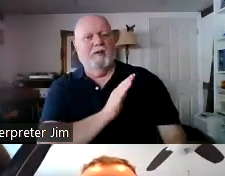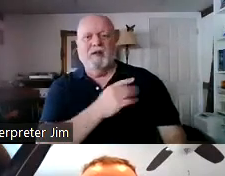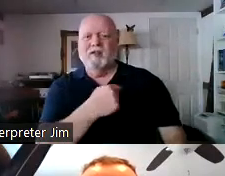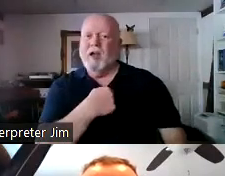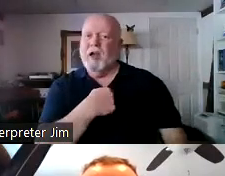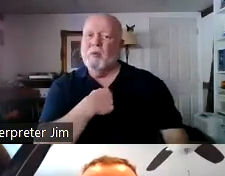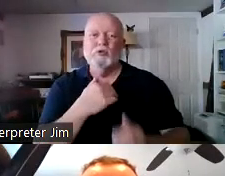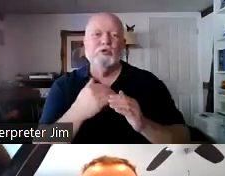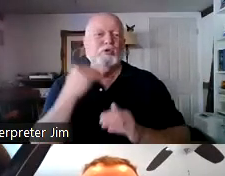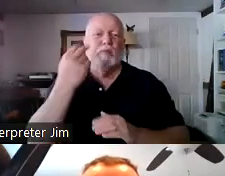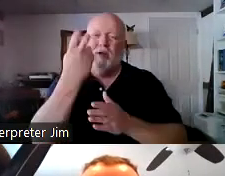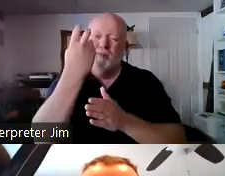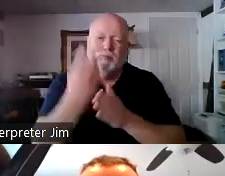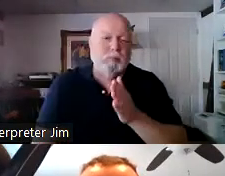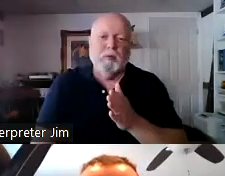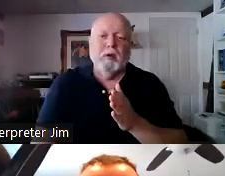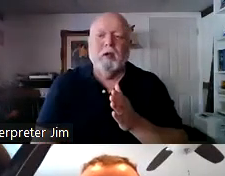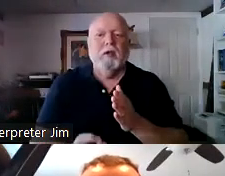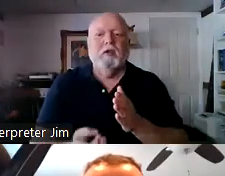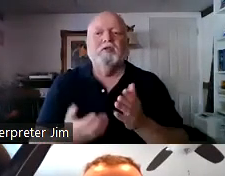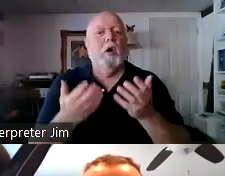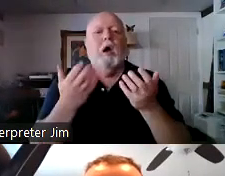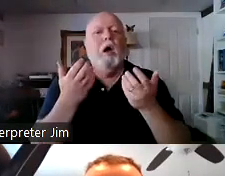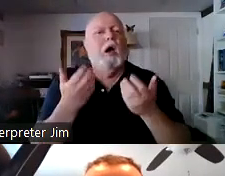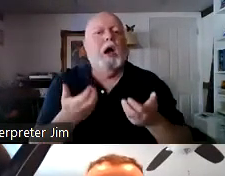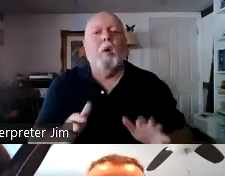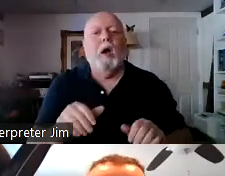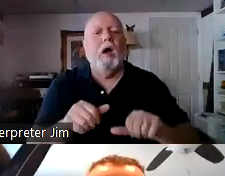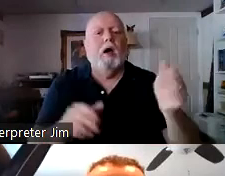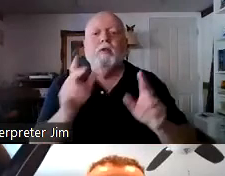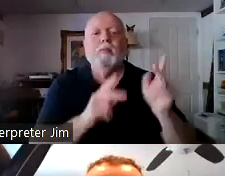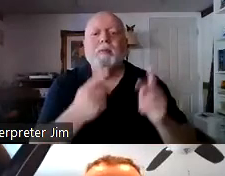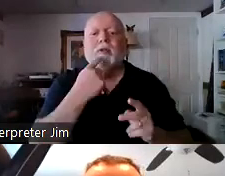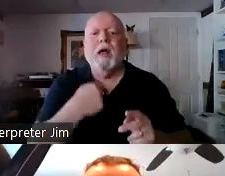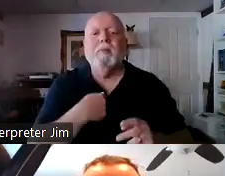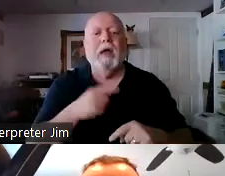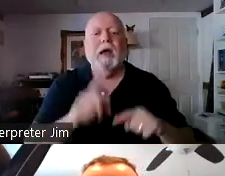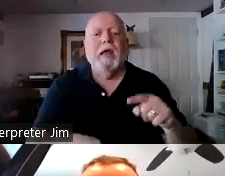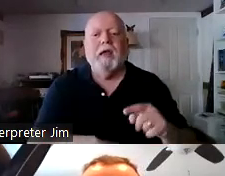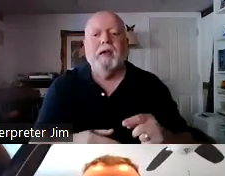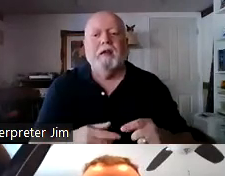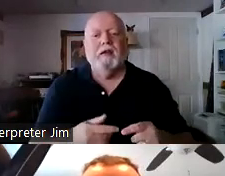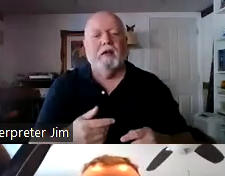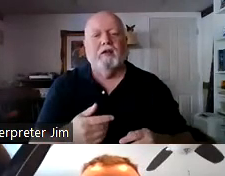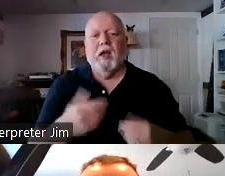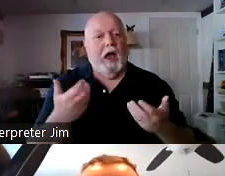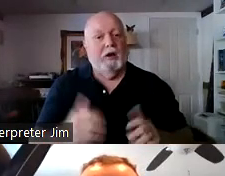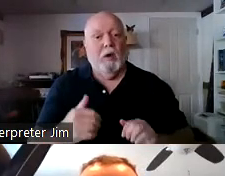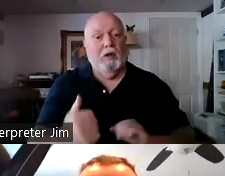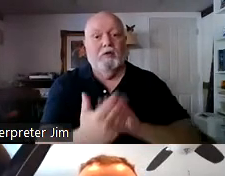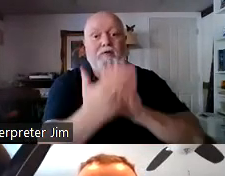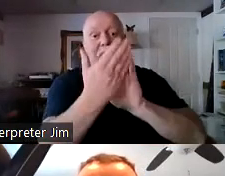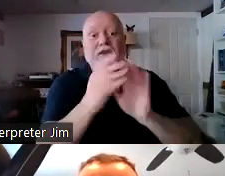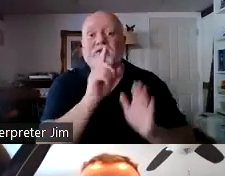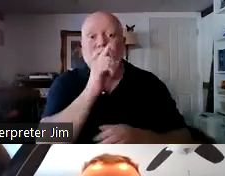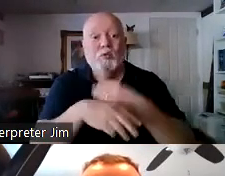it that I was not in a place where I wanted to be pulled out of it because I knew I would have to deal with reality. And I just was not ready to deal with reality.